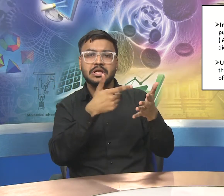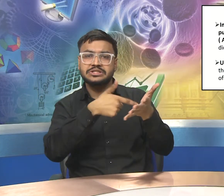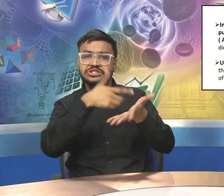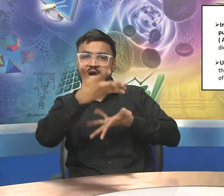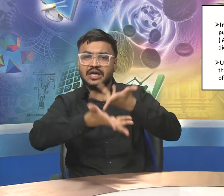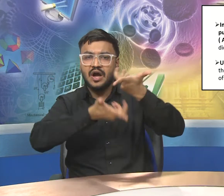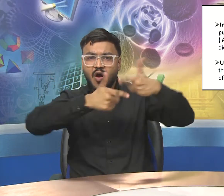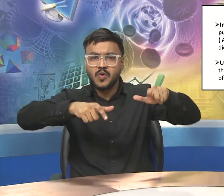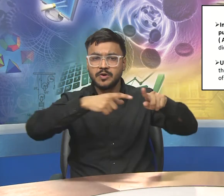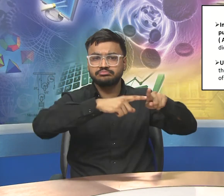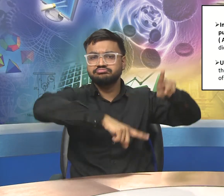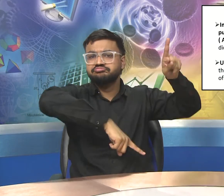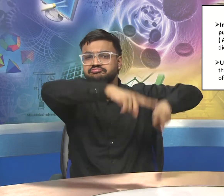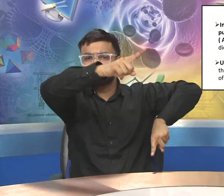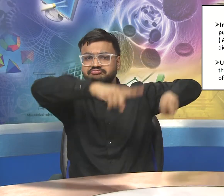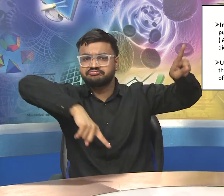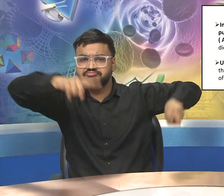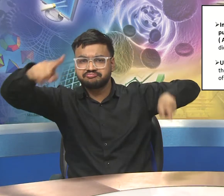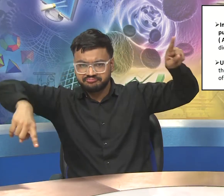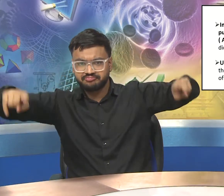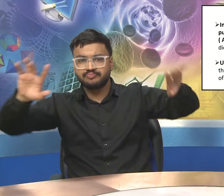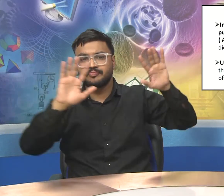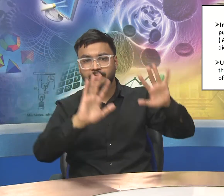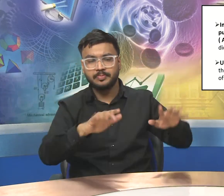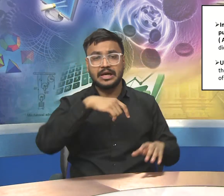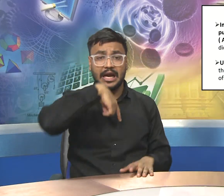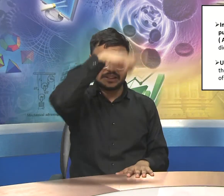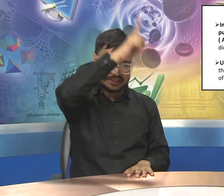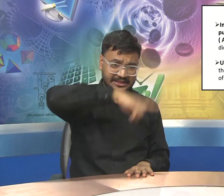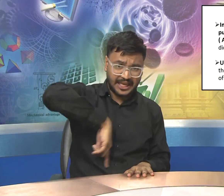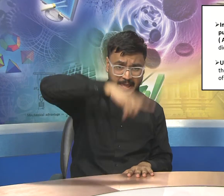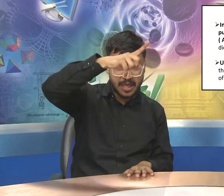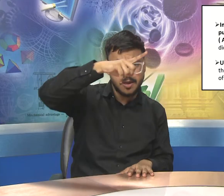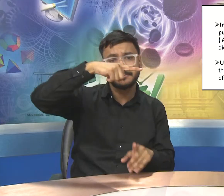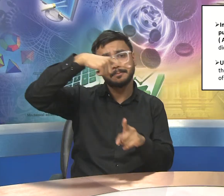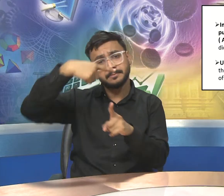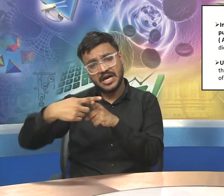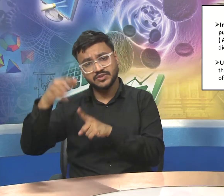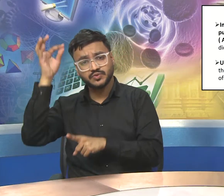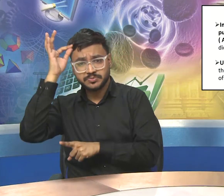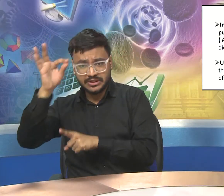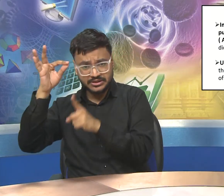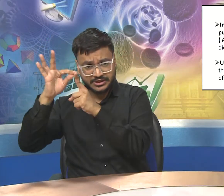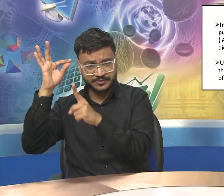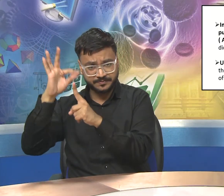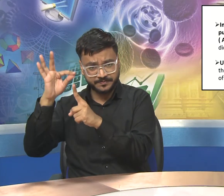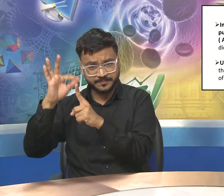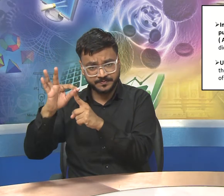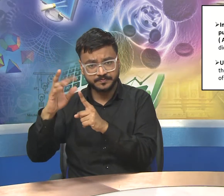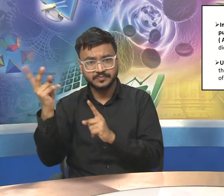the linguistic aspects of sign language varieties of India and Pakistan.